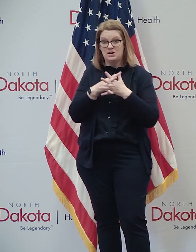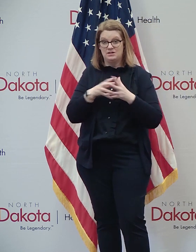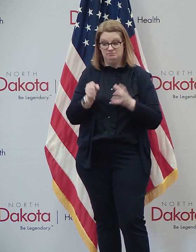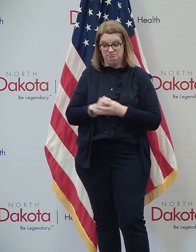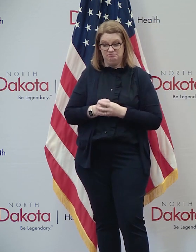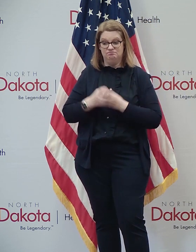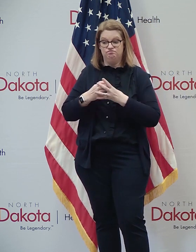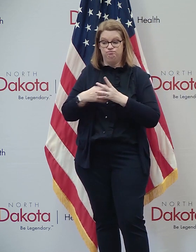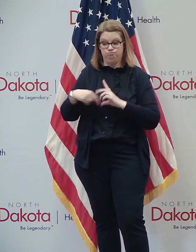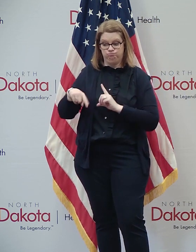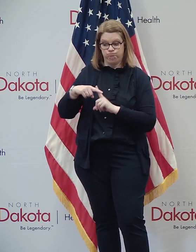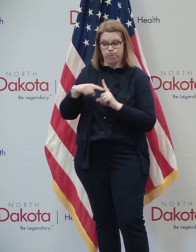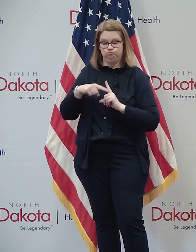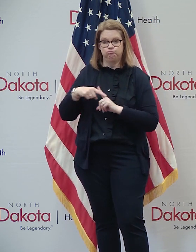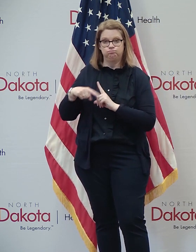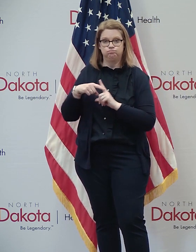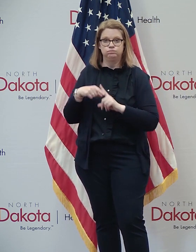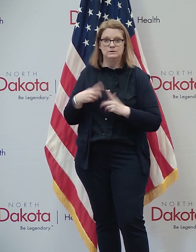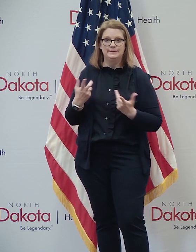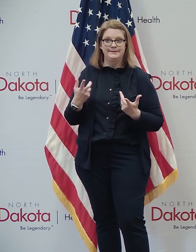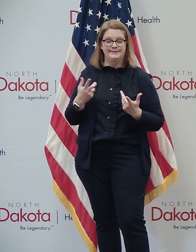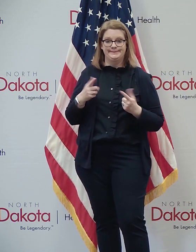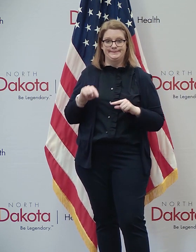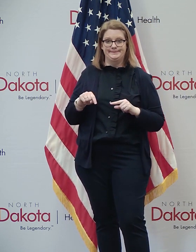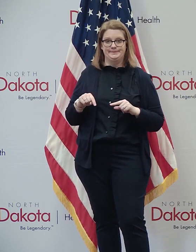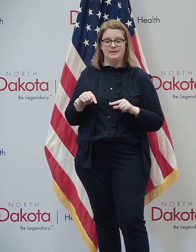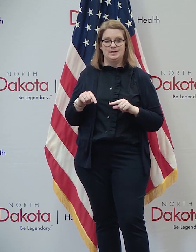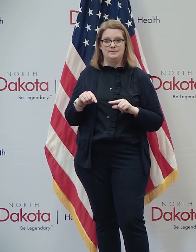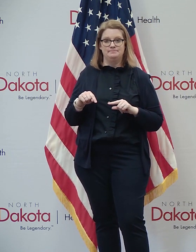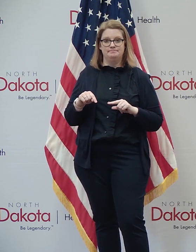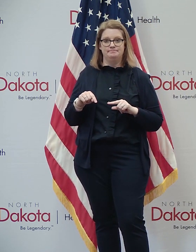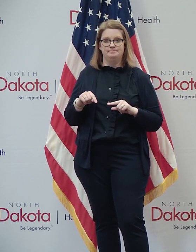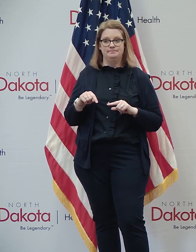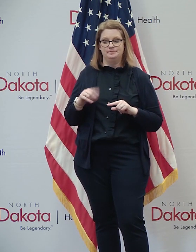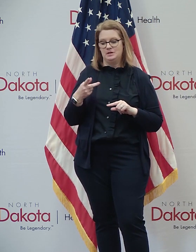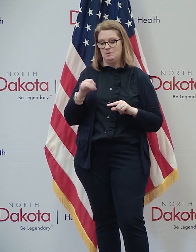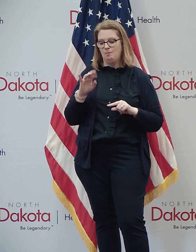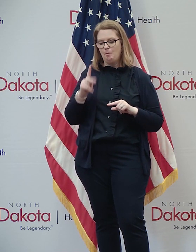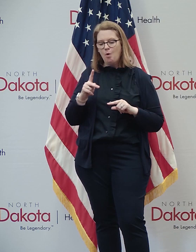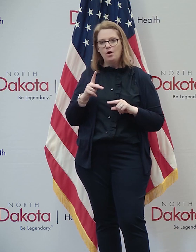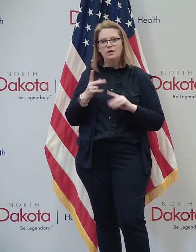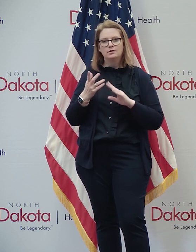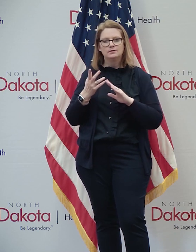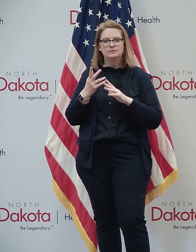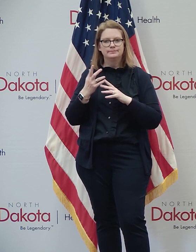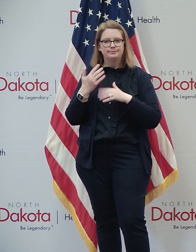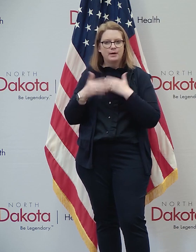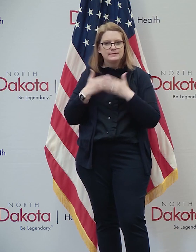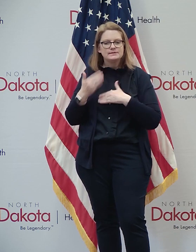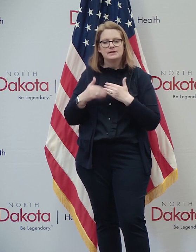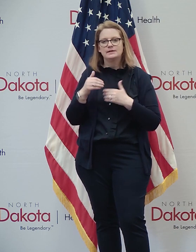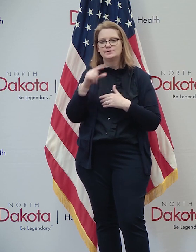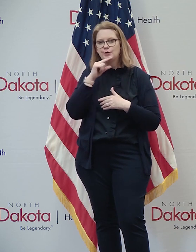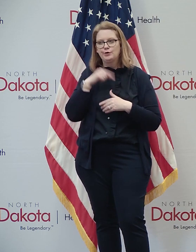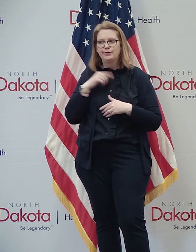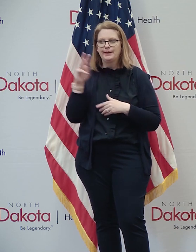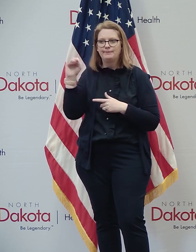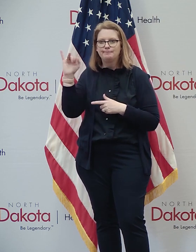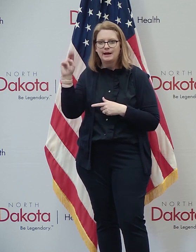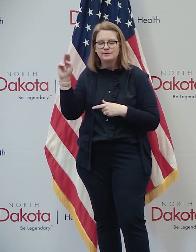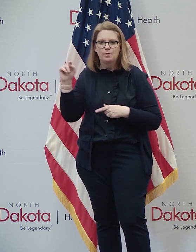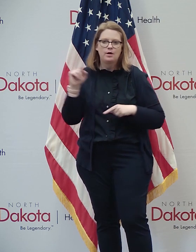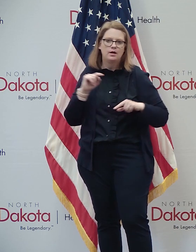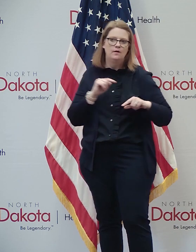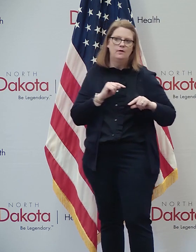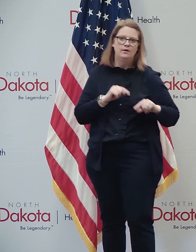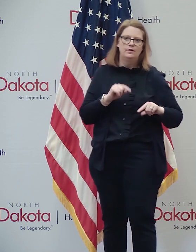generally, I know that Commissioner Goring has been close to this, working with through the Ag Department and the Secretary of Ag. We know